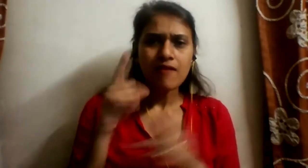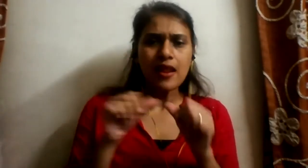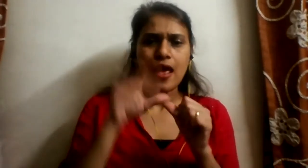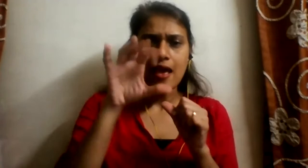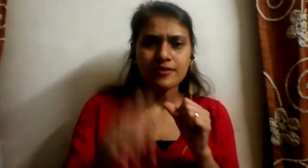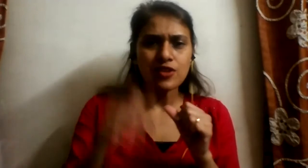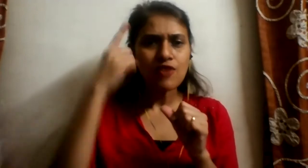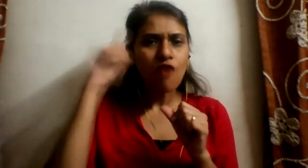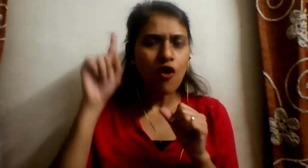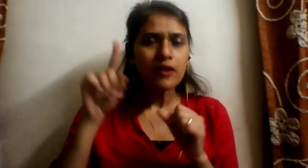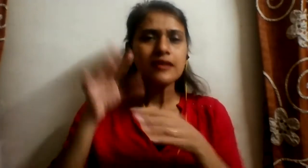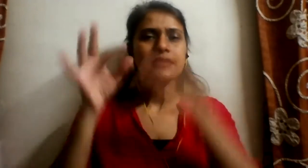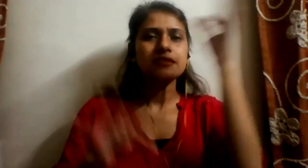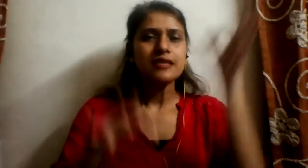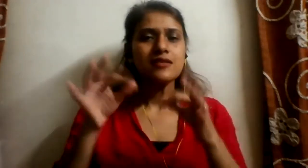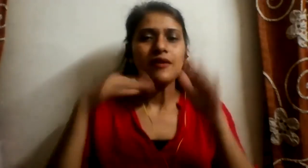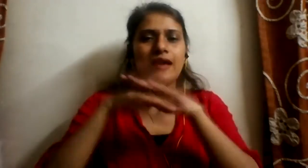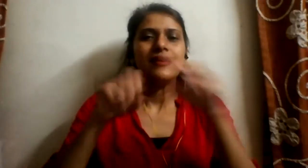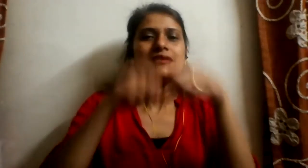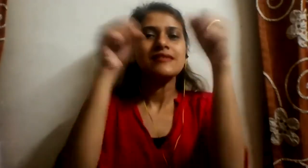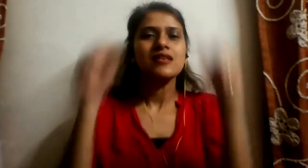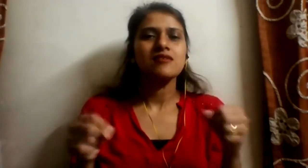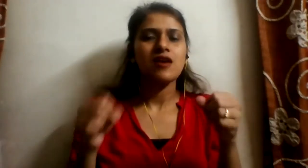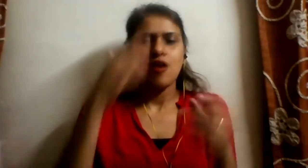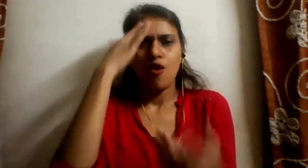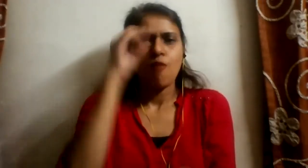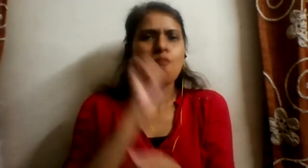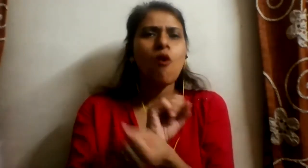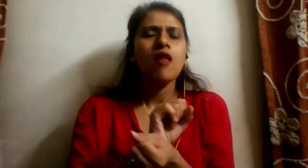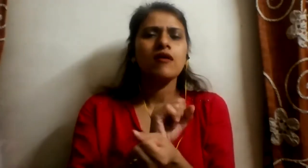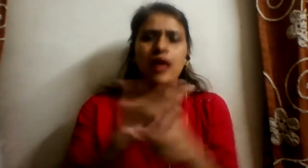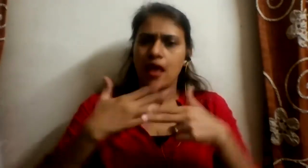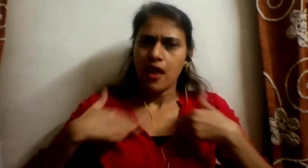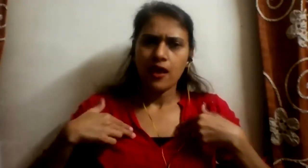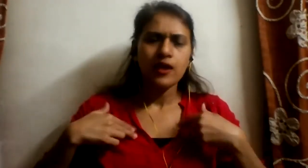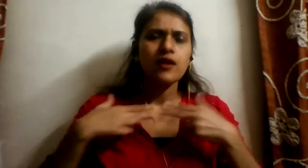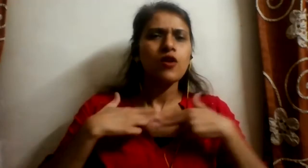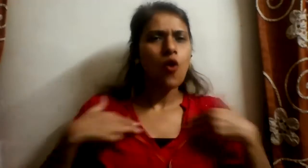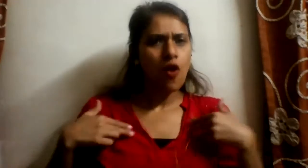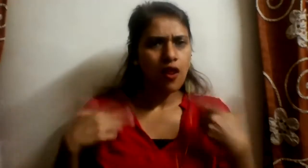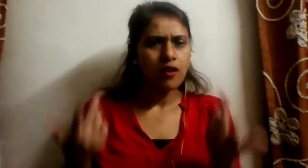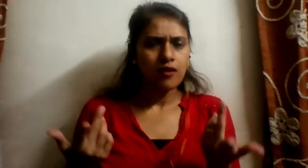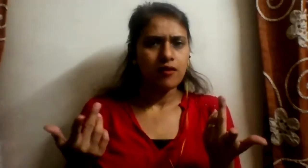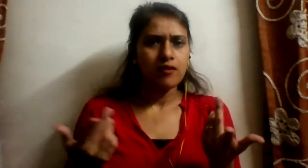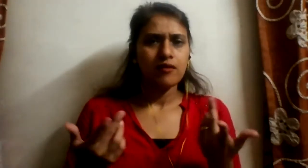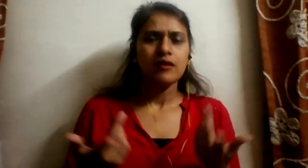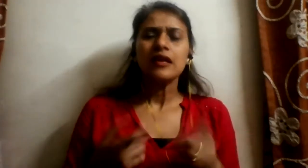system, as police officers, as advocates, as lawyers, as